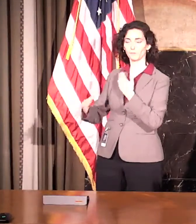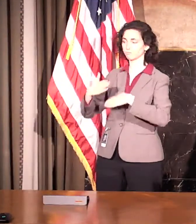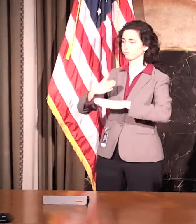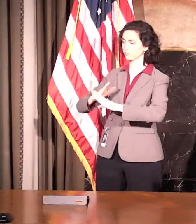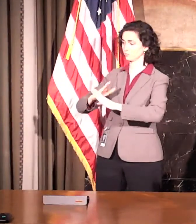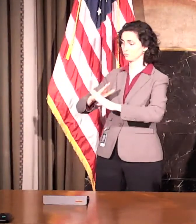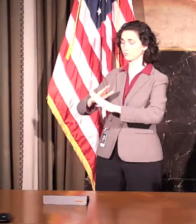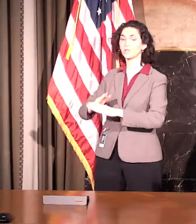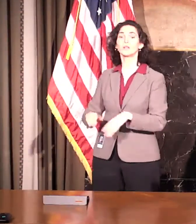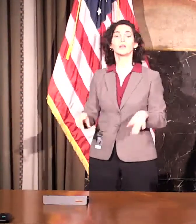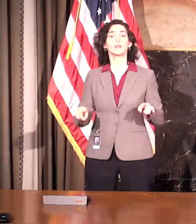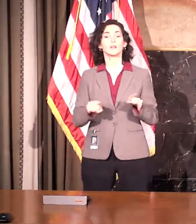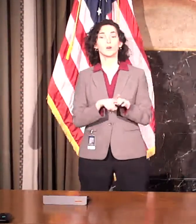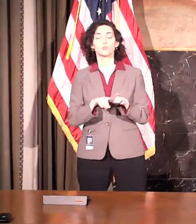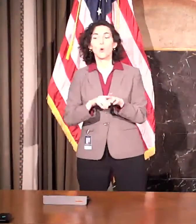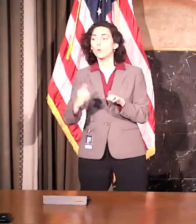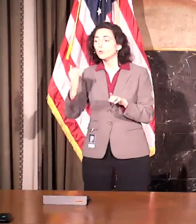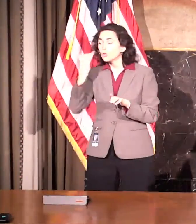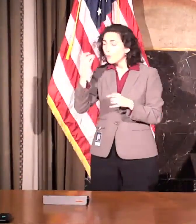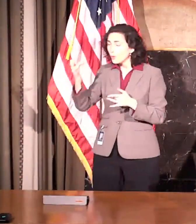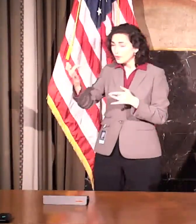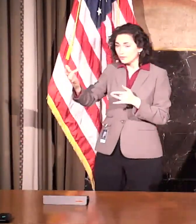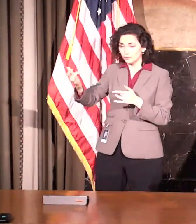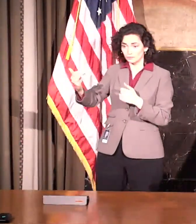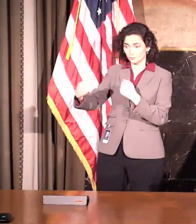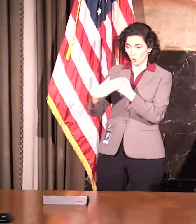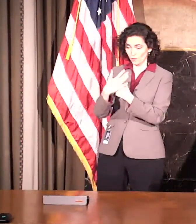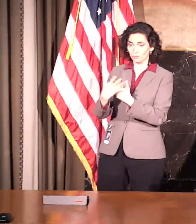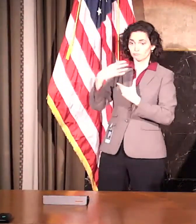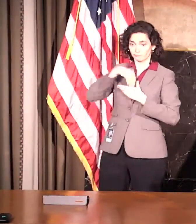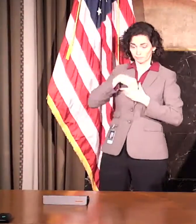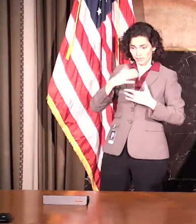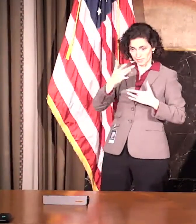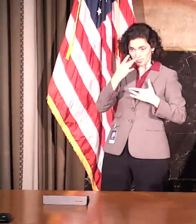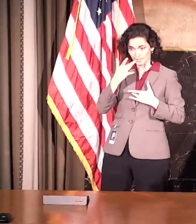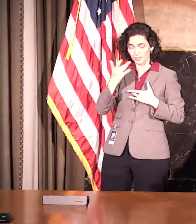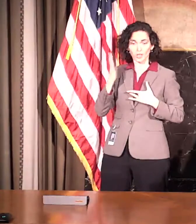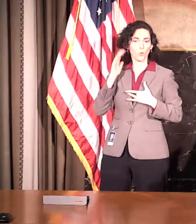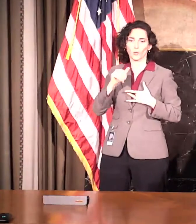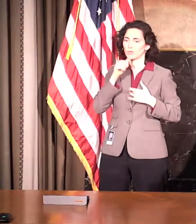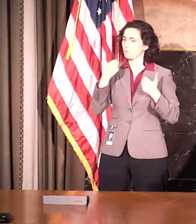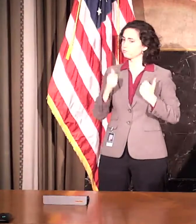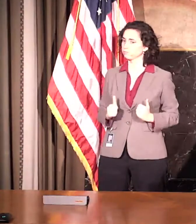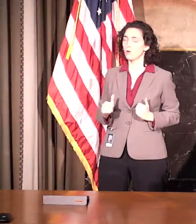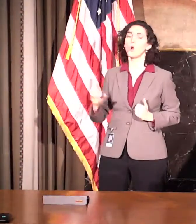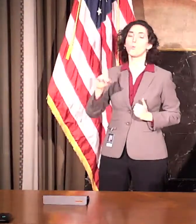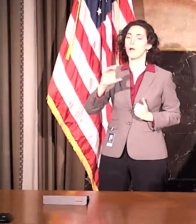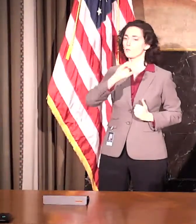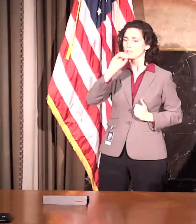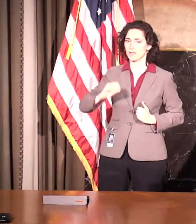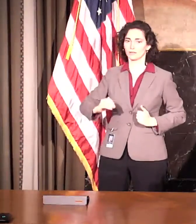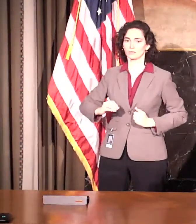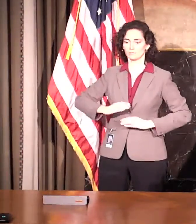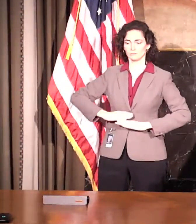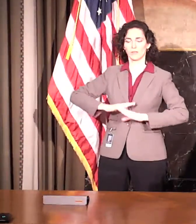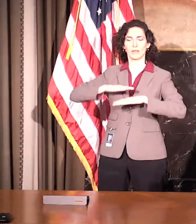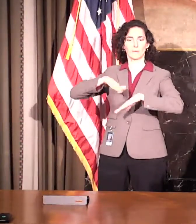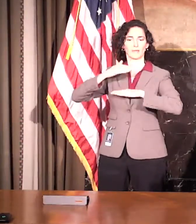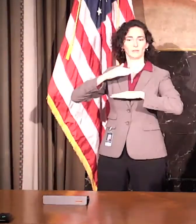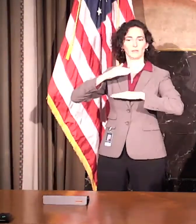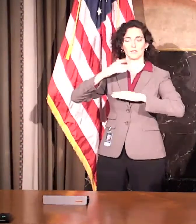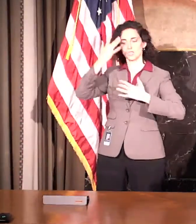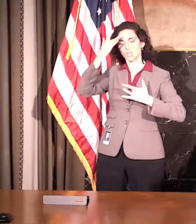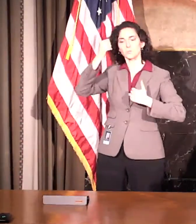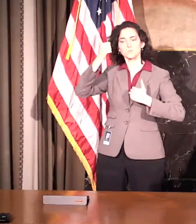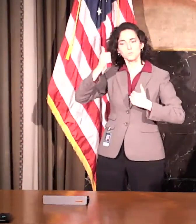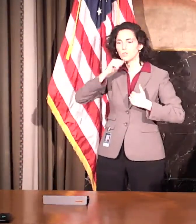time against severe cases of COVID. So this should help with that capacity at our hospitals and keep more